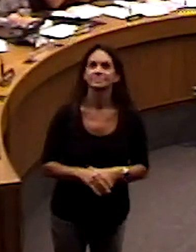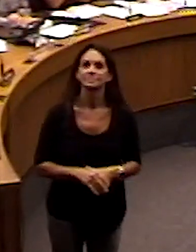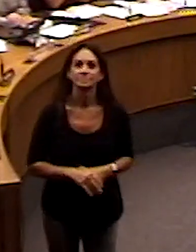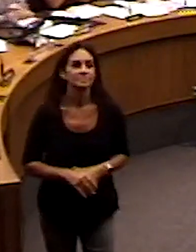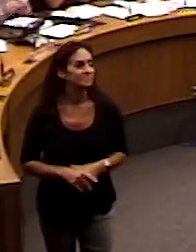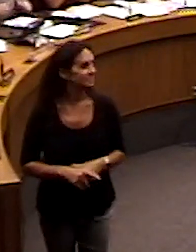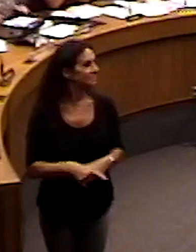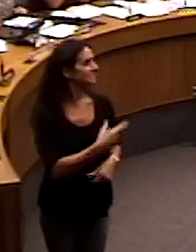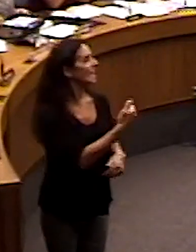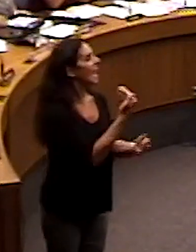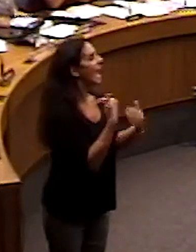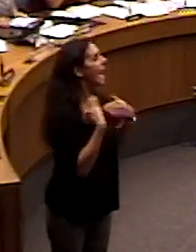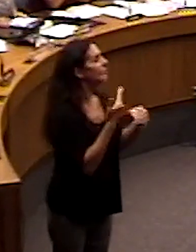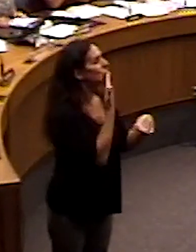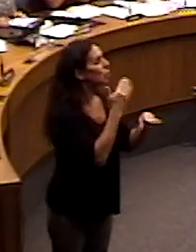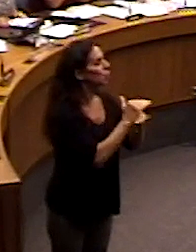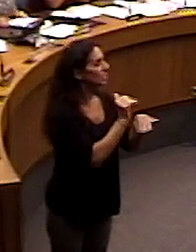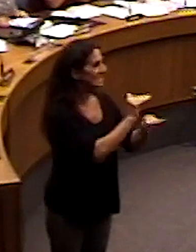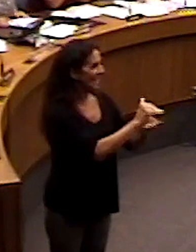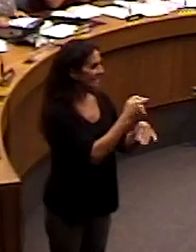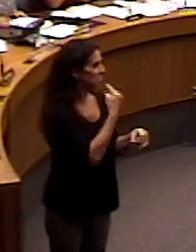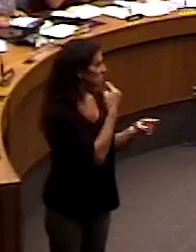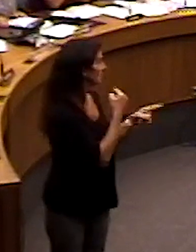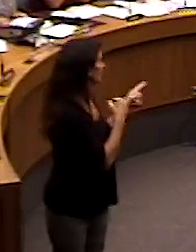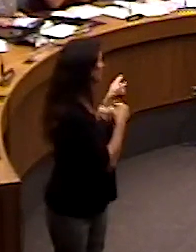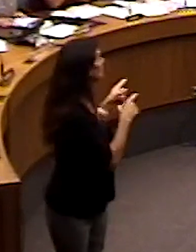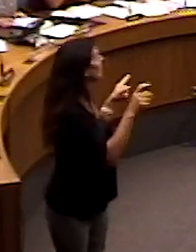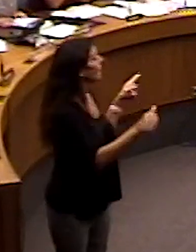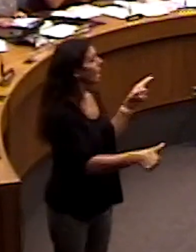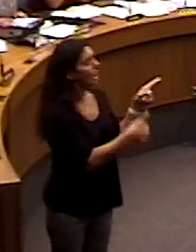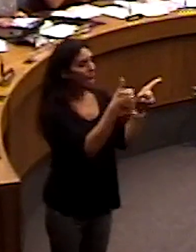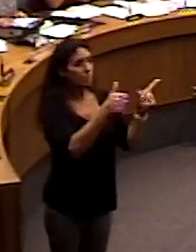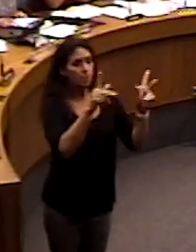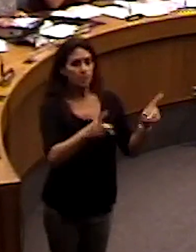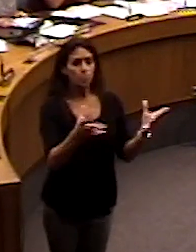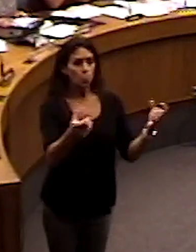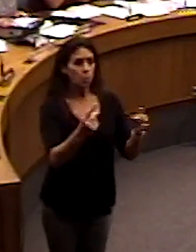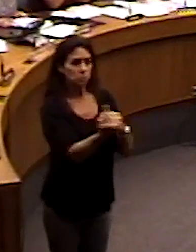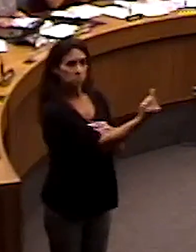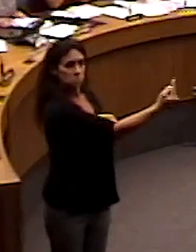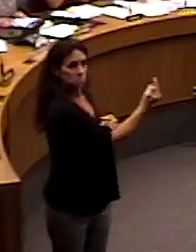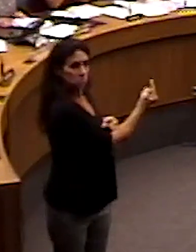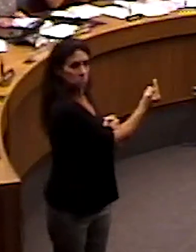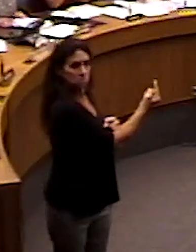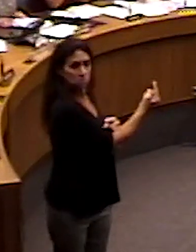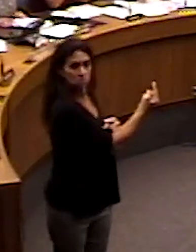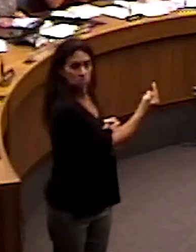Have a good night. Is there anyone else that would like to address the governing body?